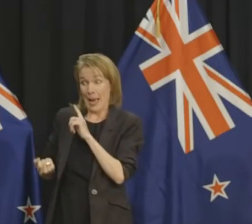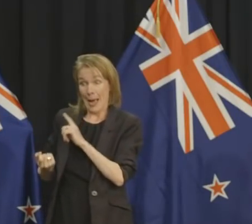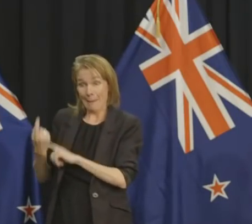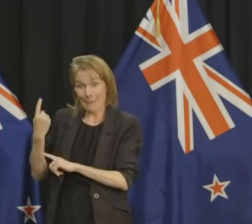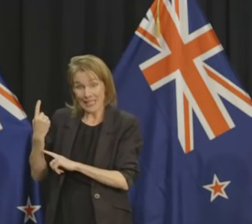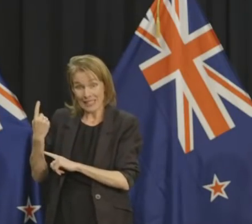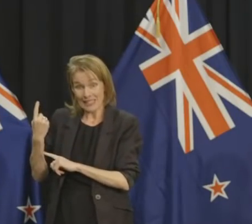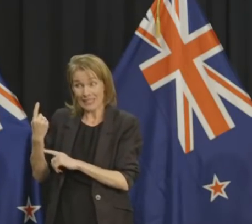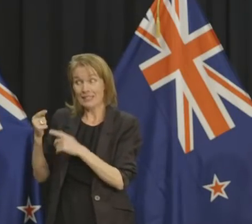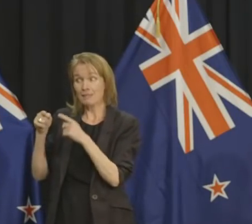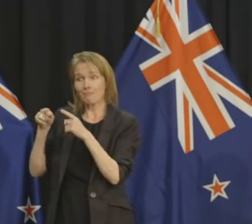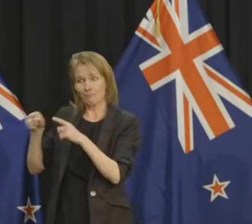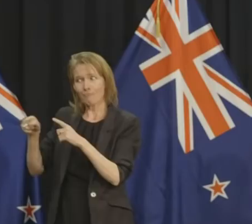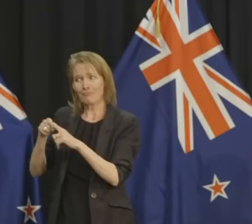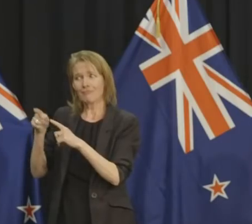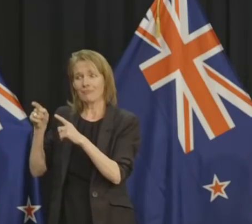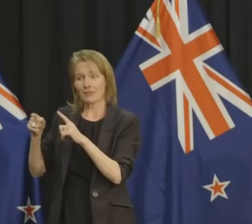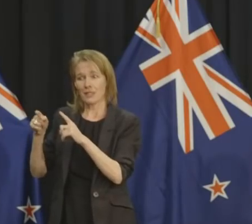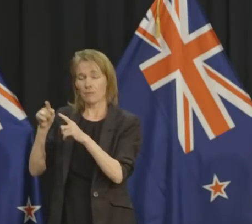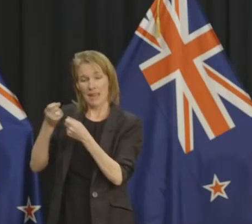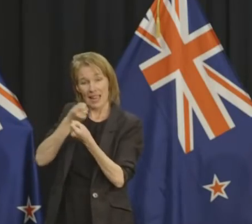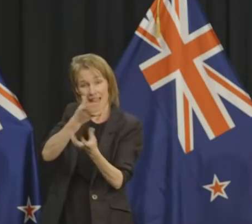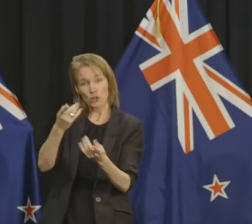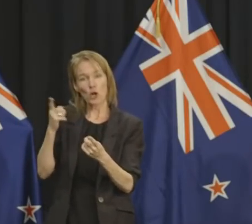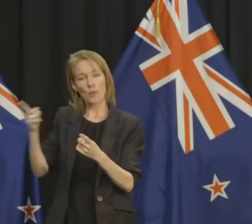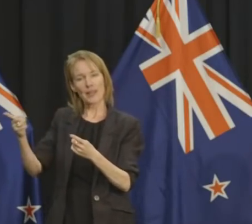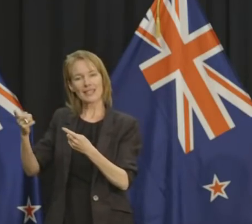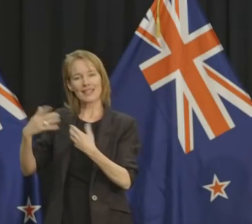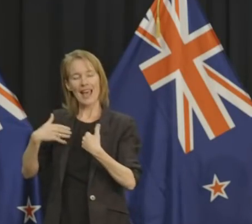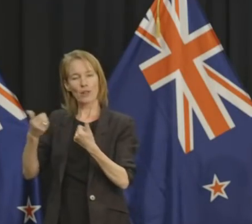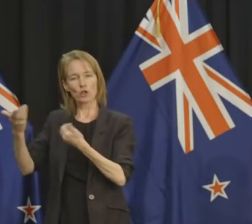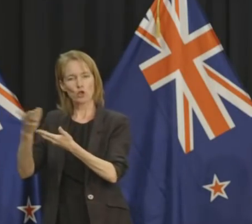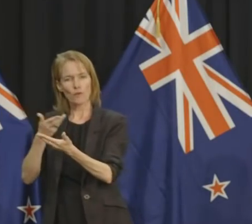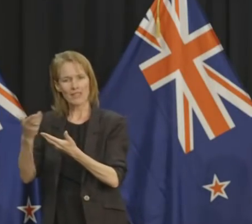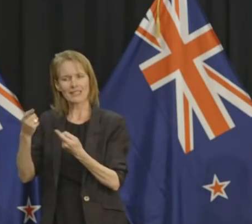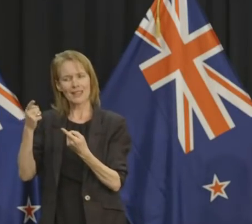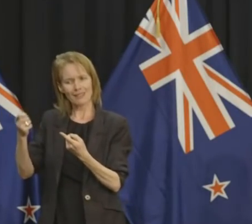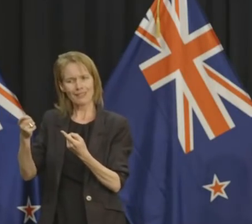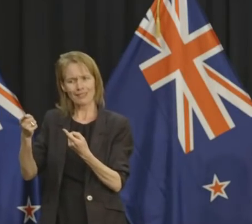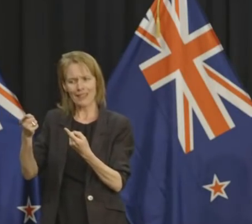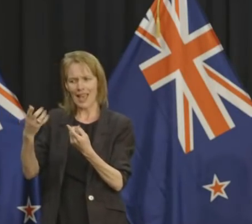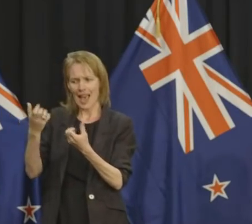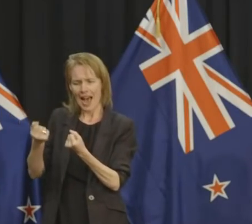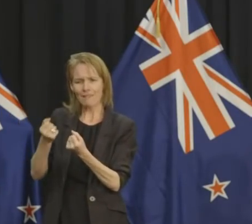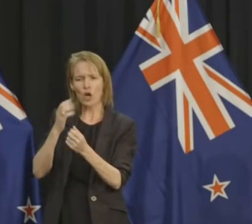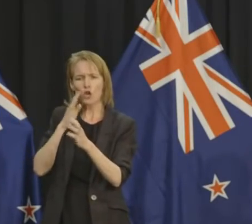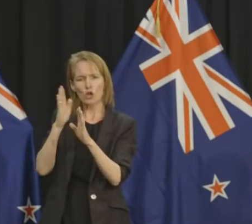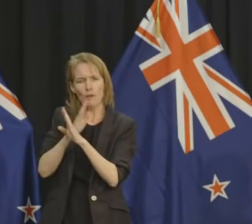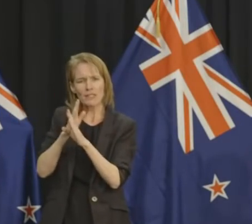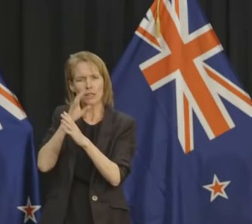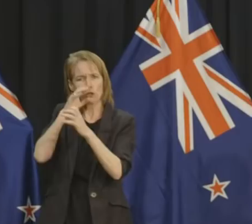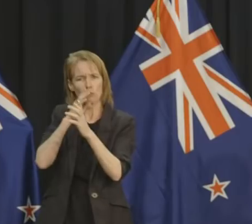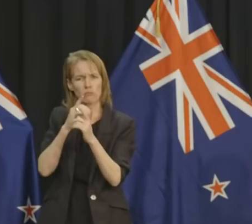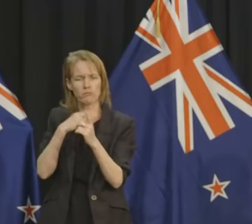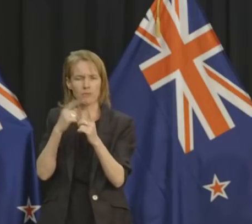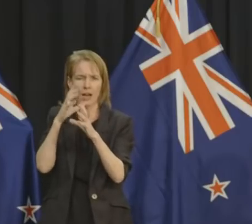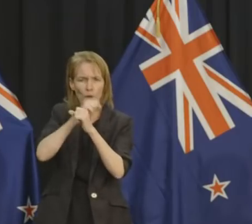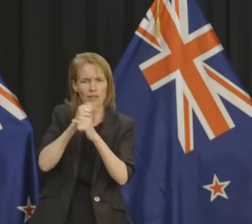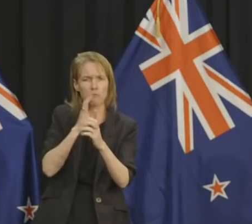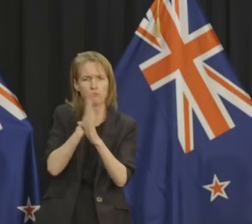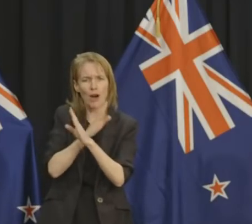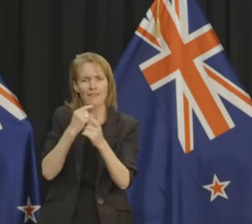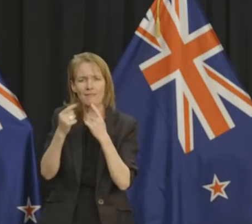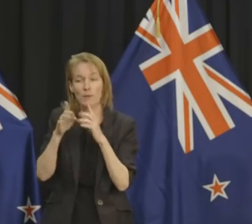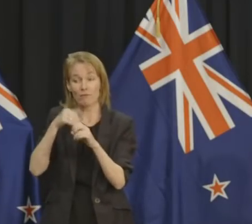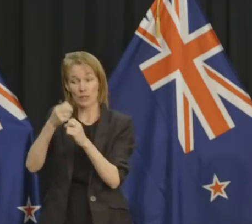they will have information that is confidential, and New Zealanders have an absolute right to expect that that trust will behave as we expect